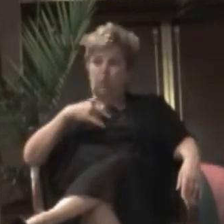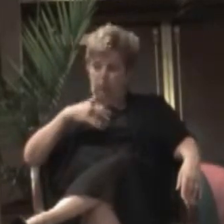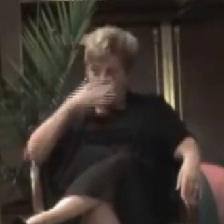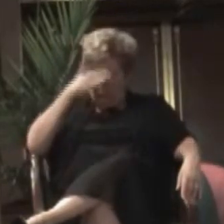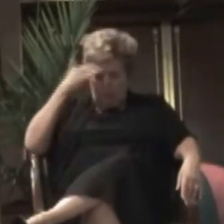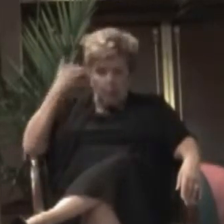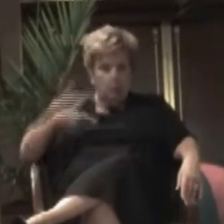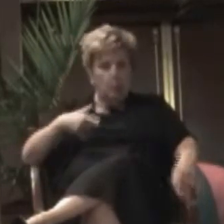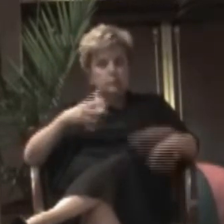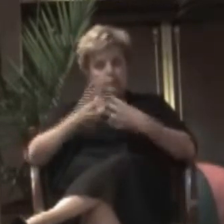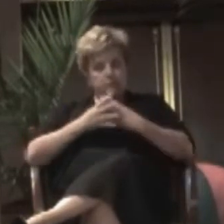right place.